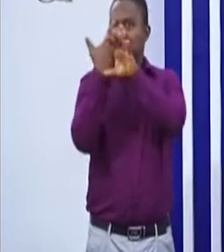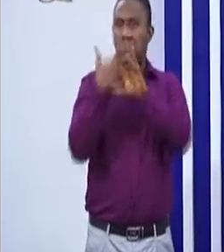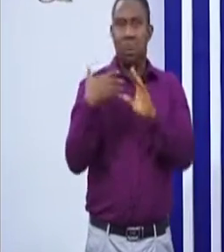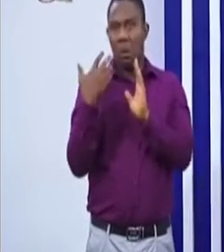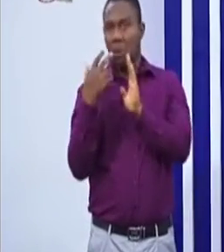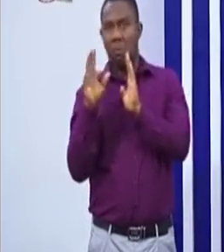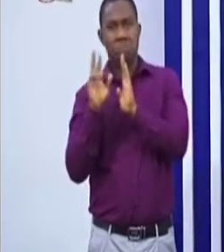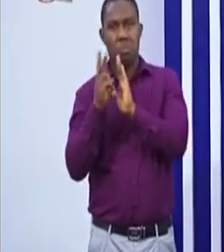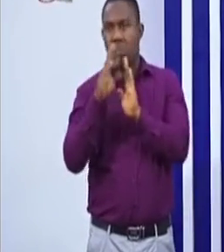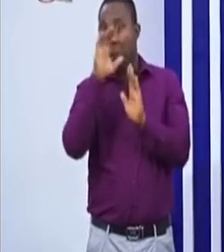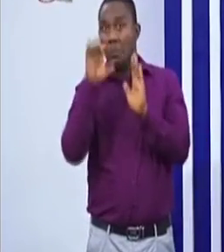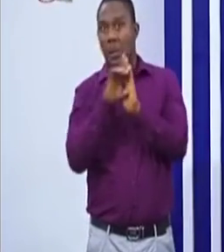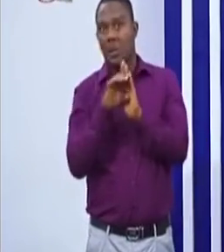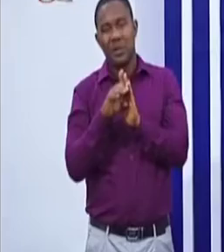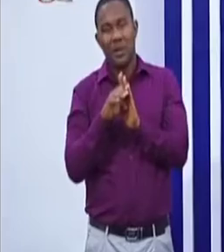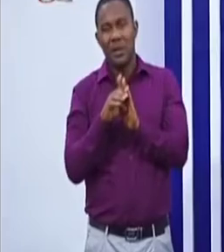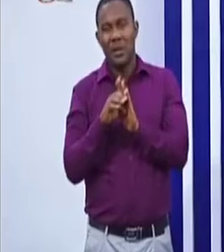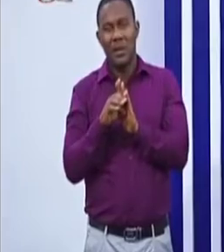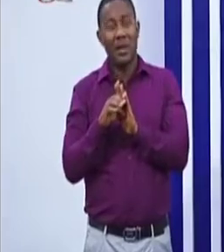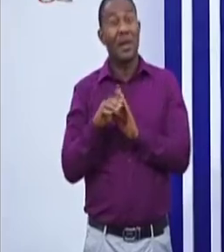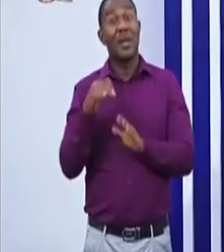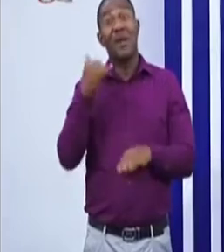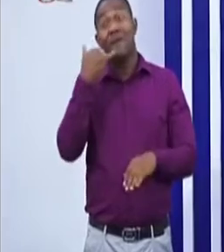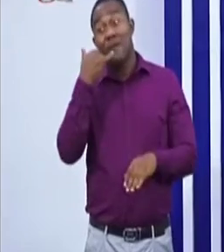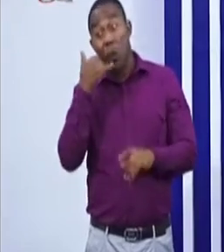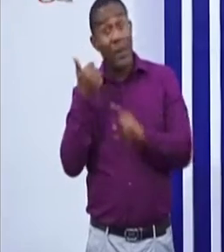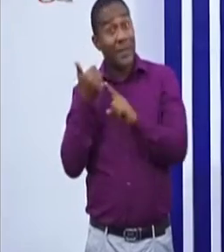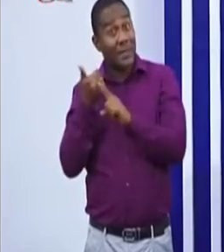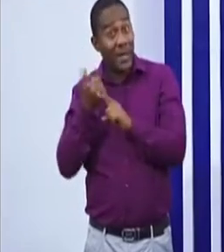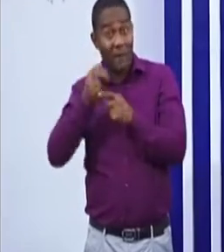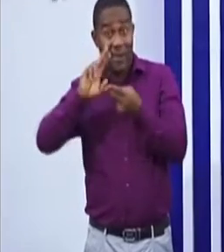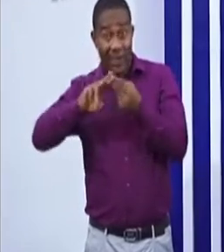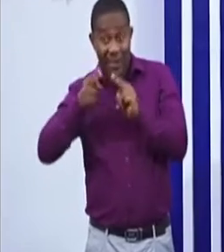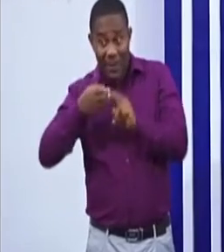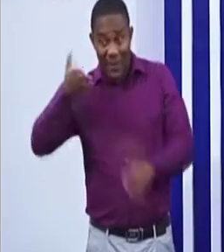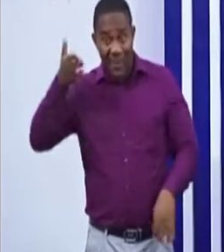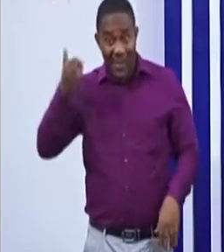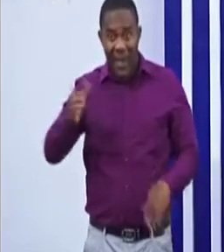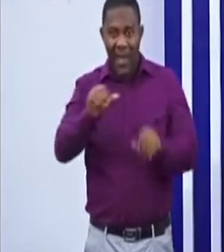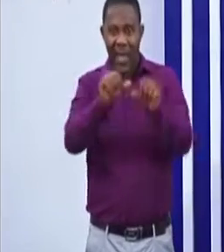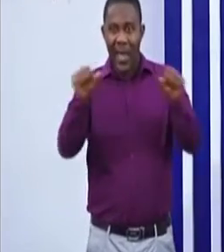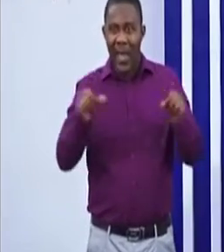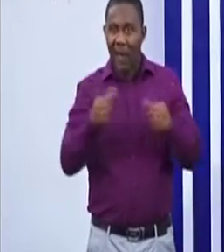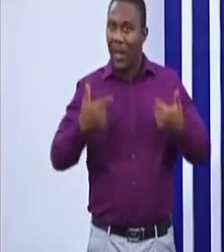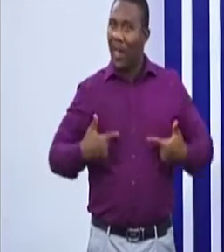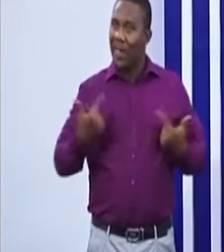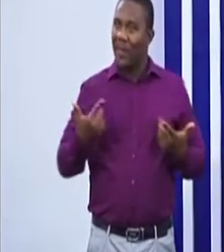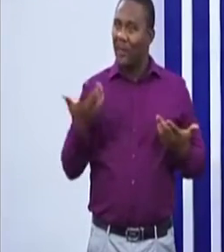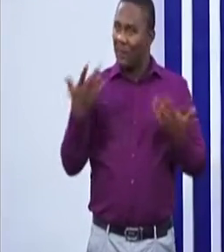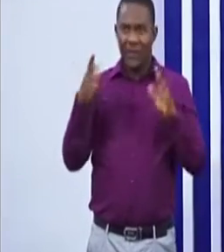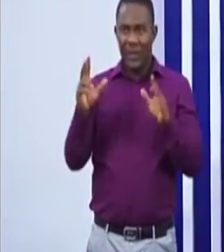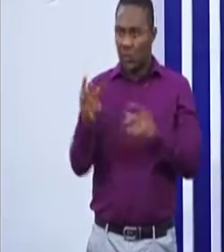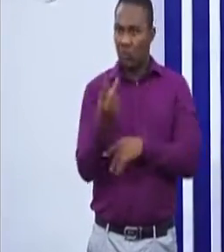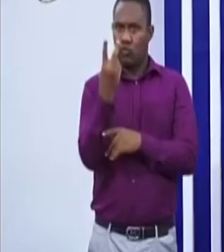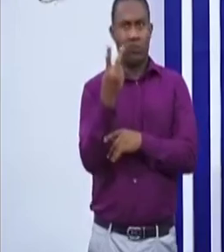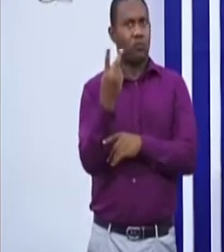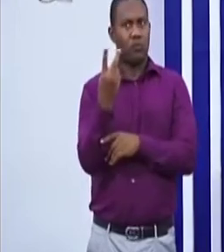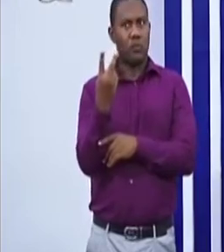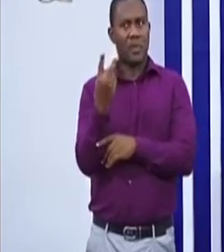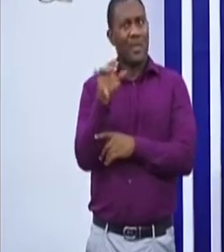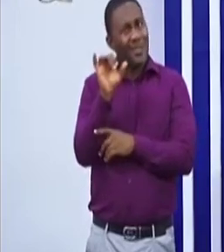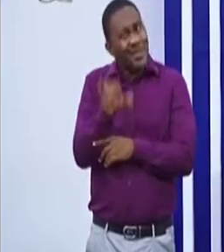hia yɛn phone nankasa number ɛne baabi a ɔne ne wɔ no ɛho ne hia yɛn nti yɛnya saa information yɛn ne yɛde